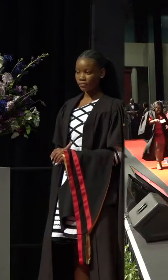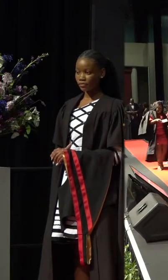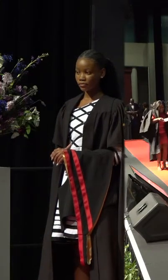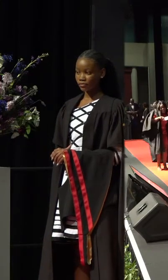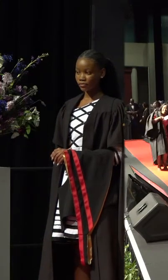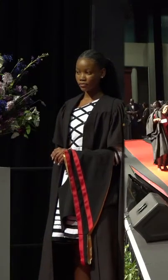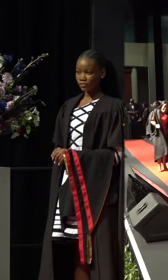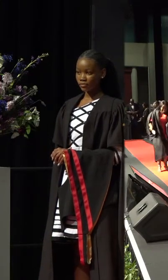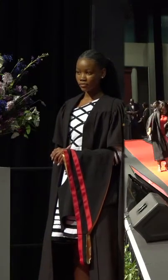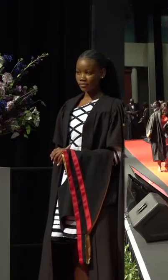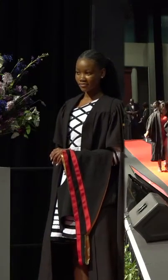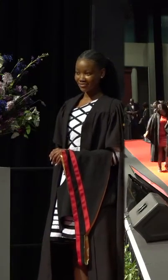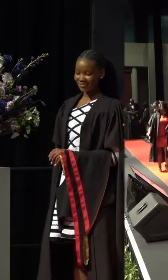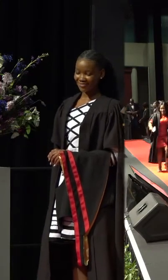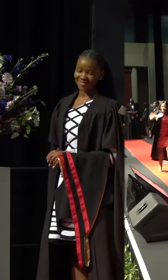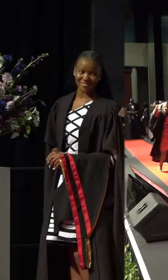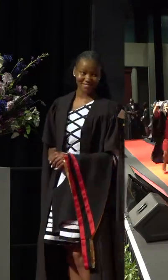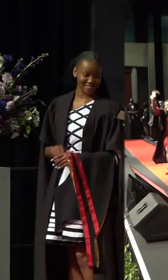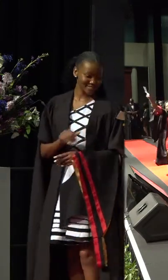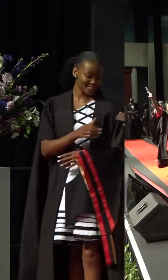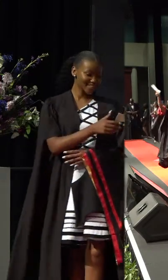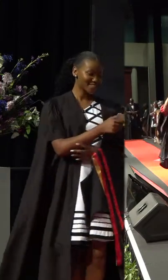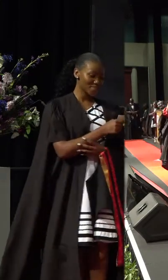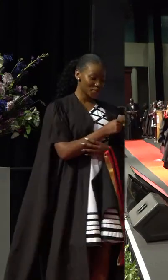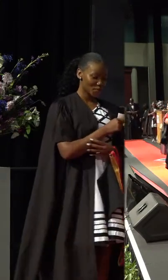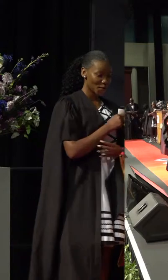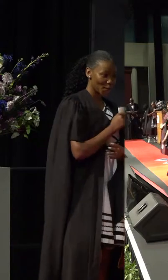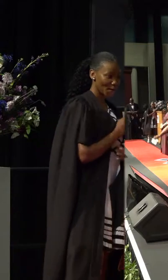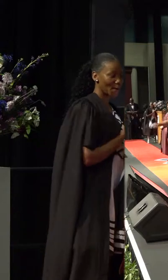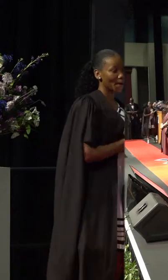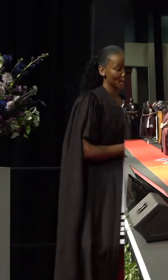Alwande Peaceful Sibisi.